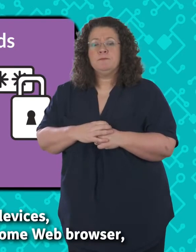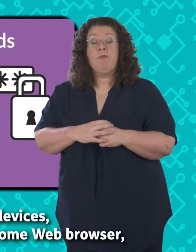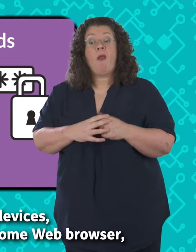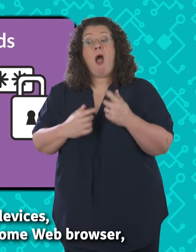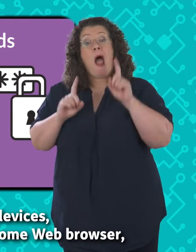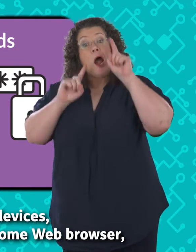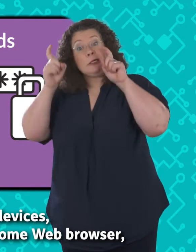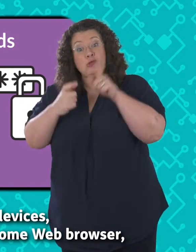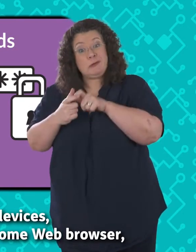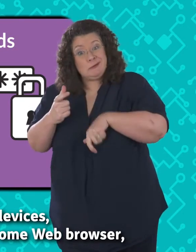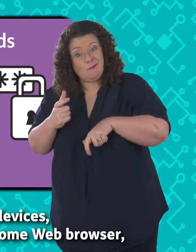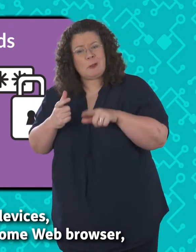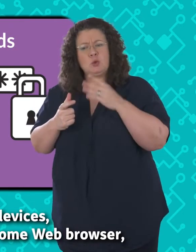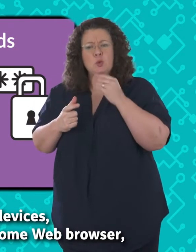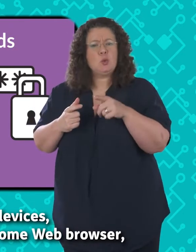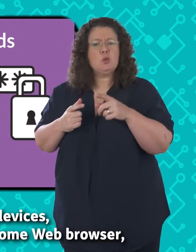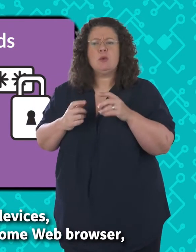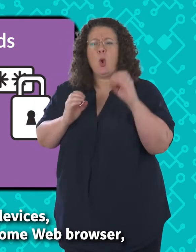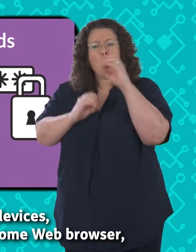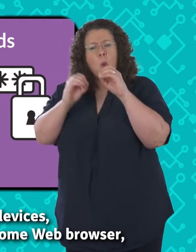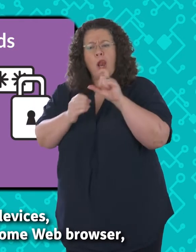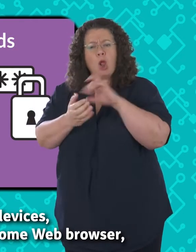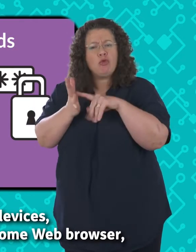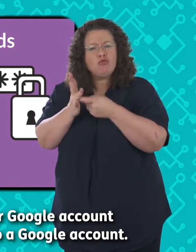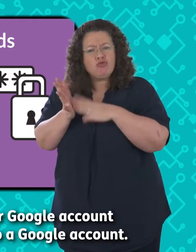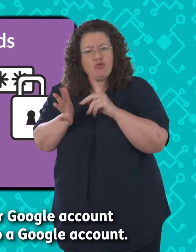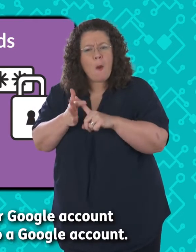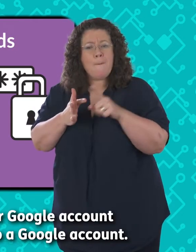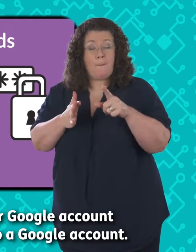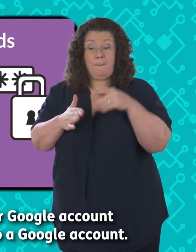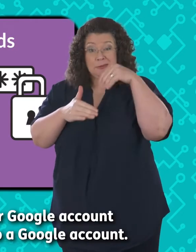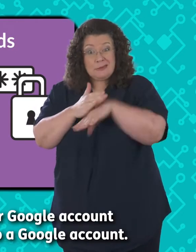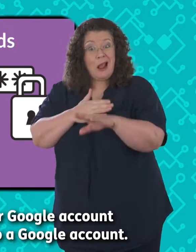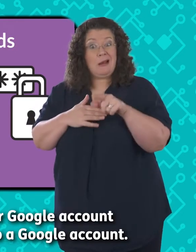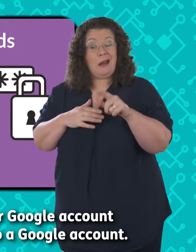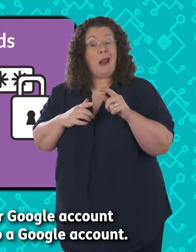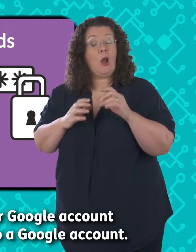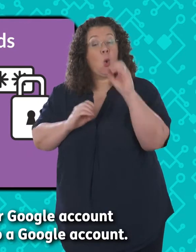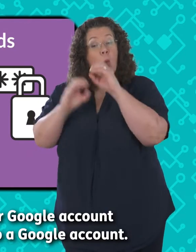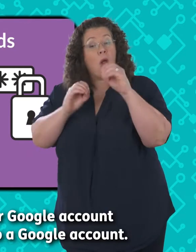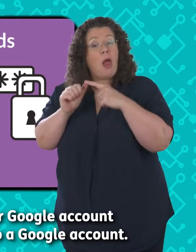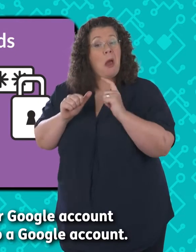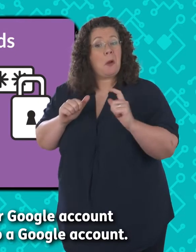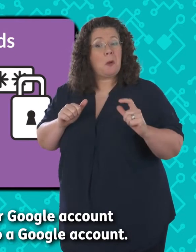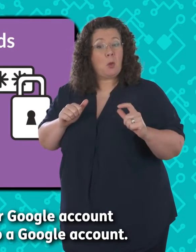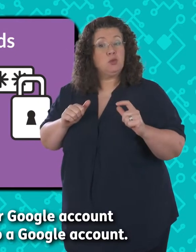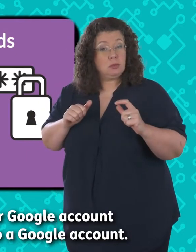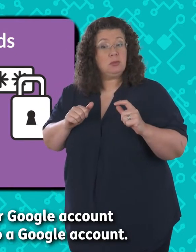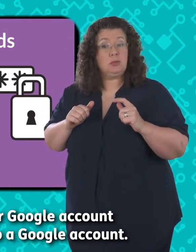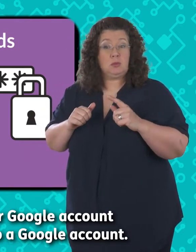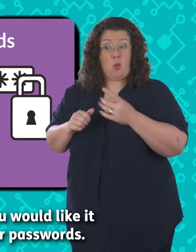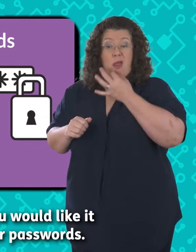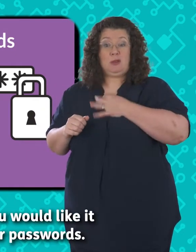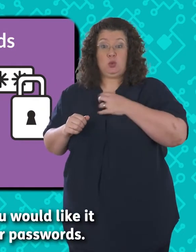On Android devices, when using Google Chrome web browser, you can sign into your Google account. When you're signed into a Google